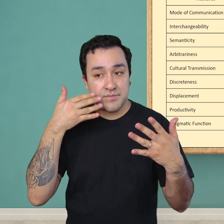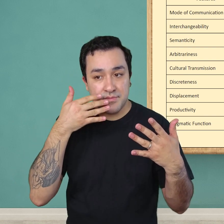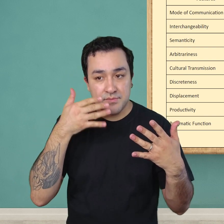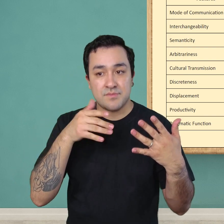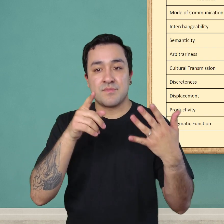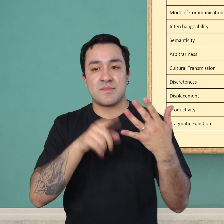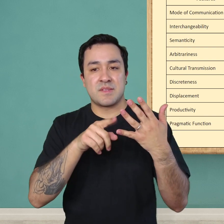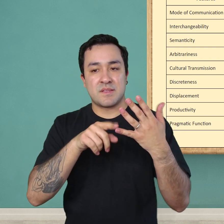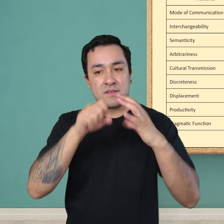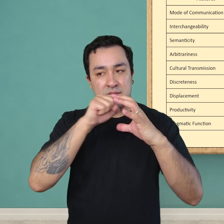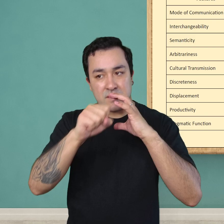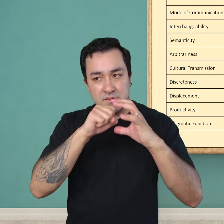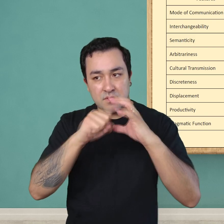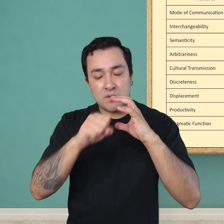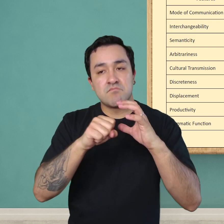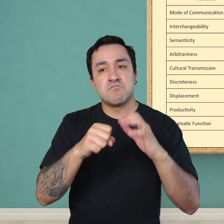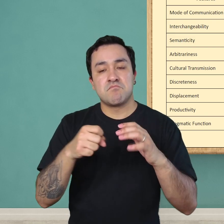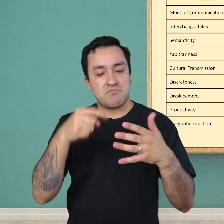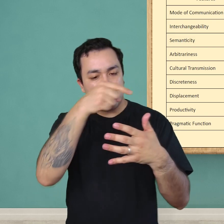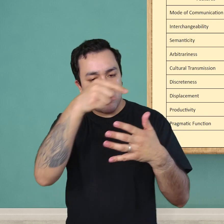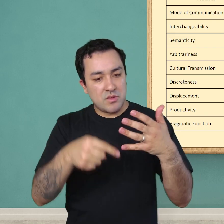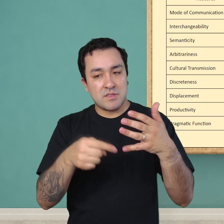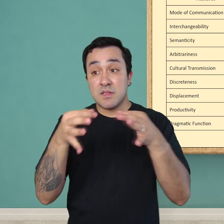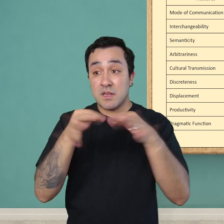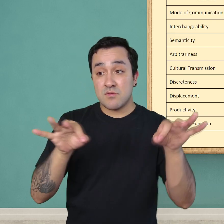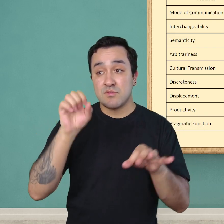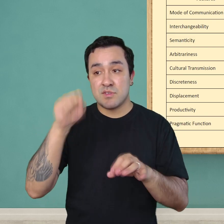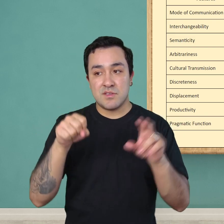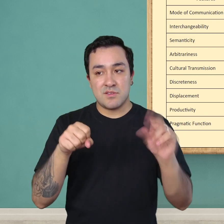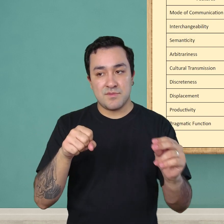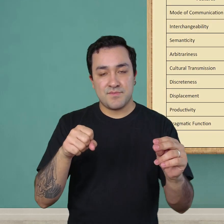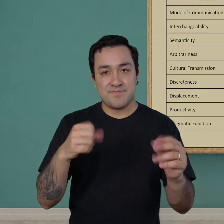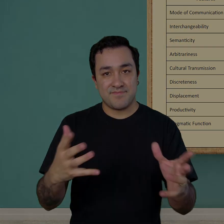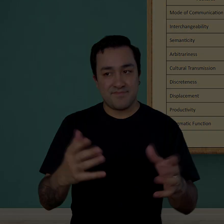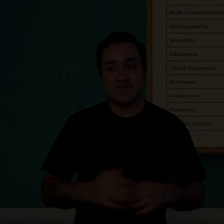Use the charts provided to explain why a method is or is not a language.